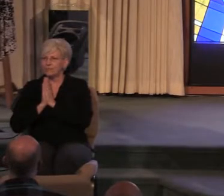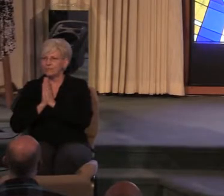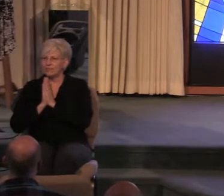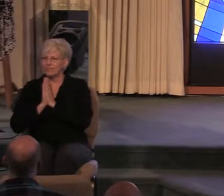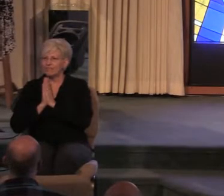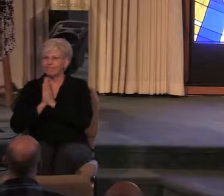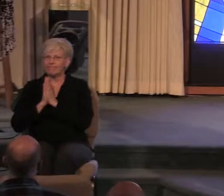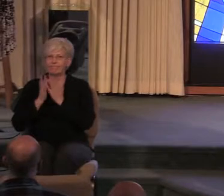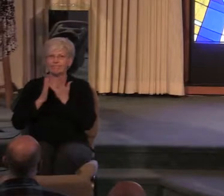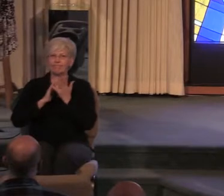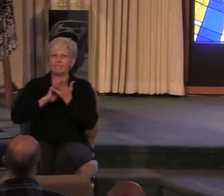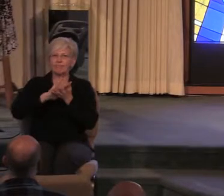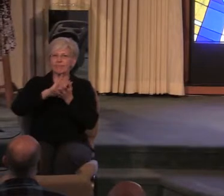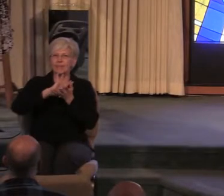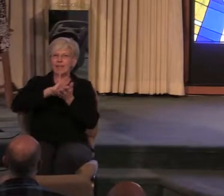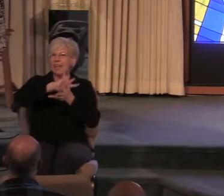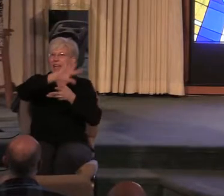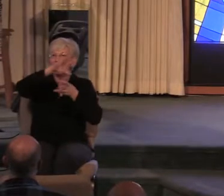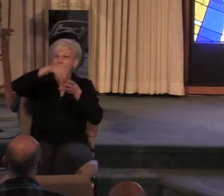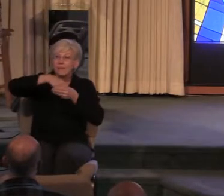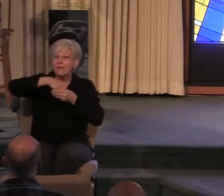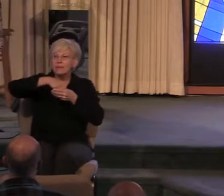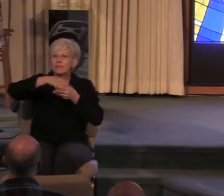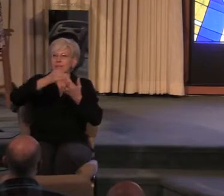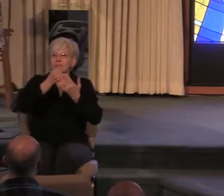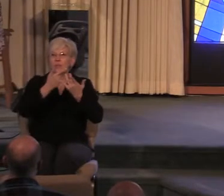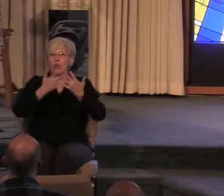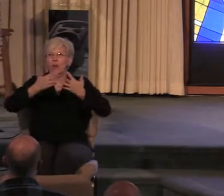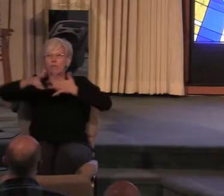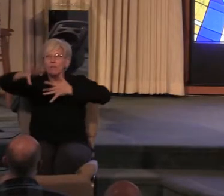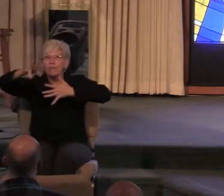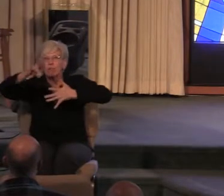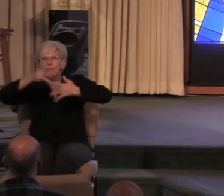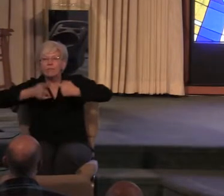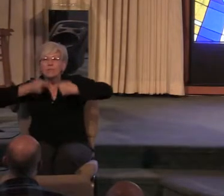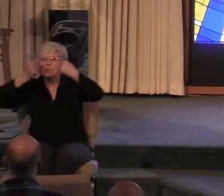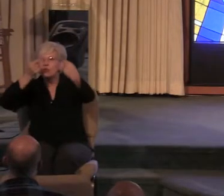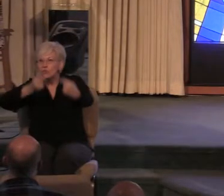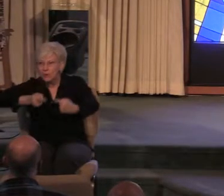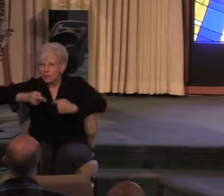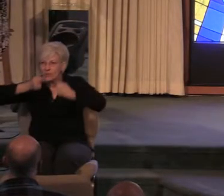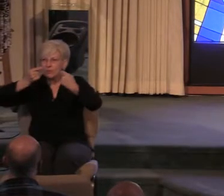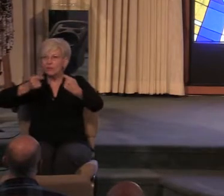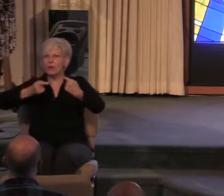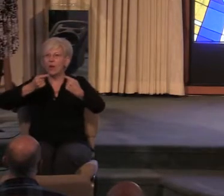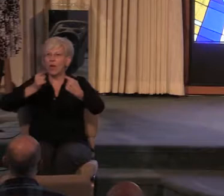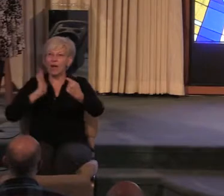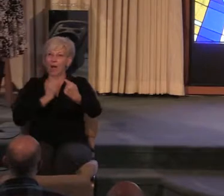In the midst of the storm, our brother and wayshower, Jesus, said, "Peace,